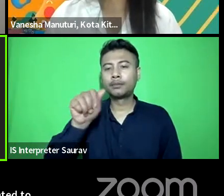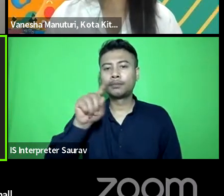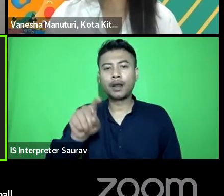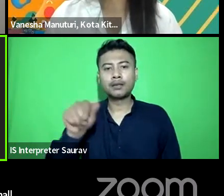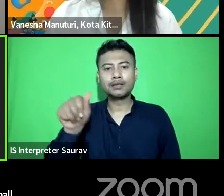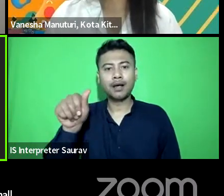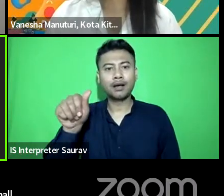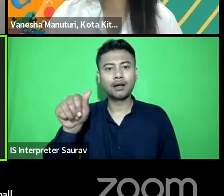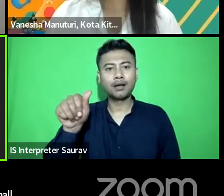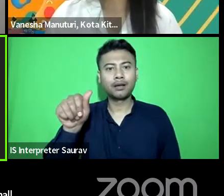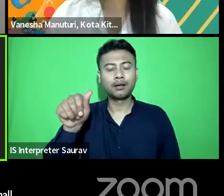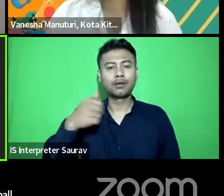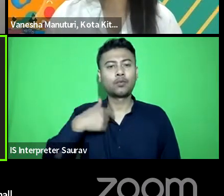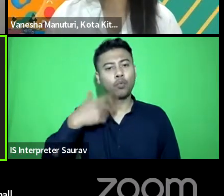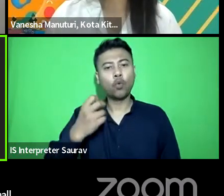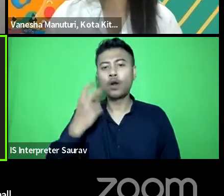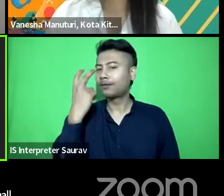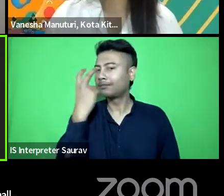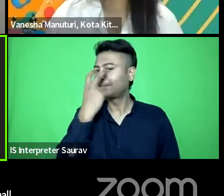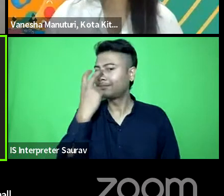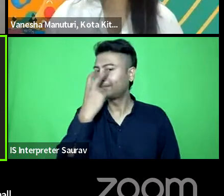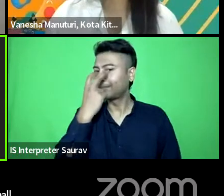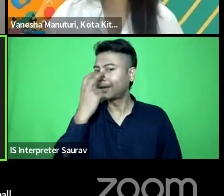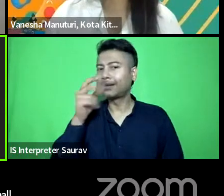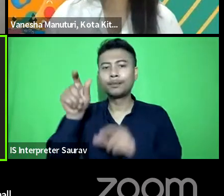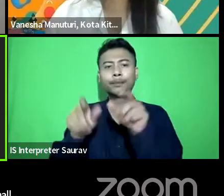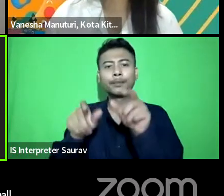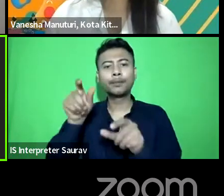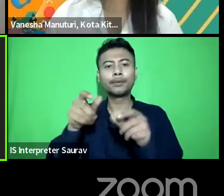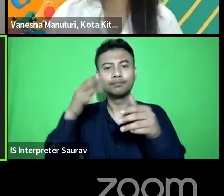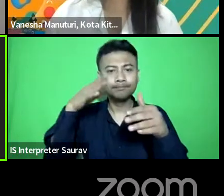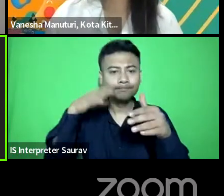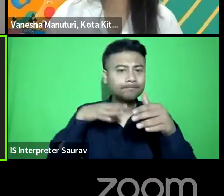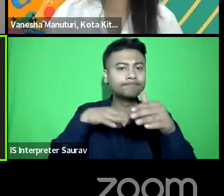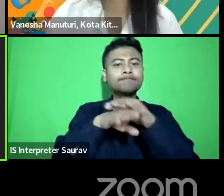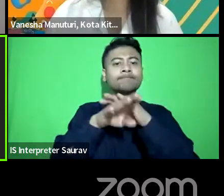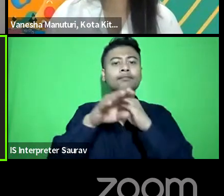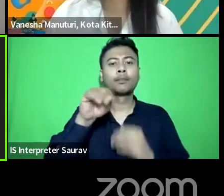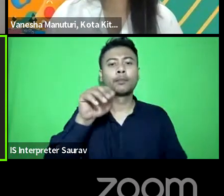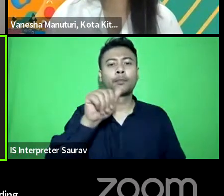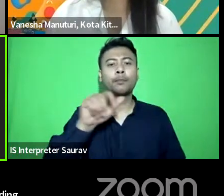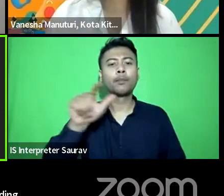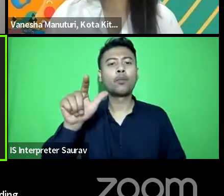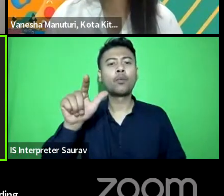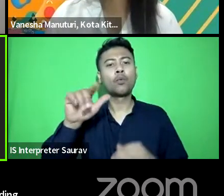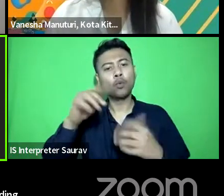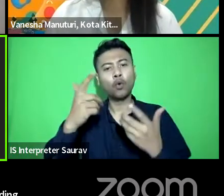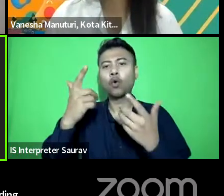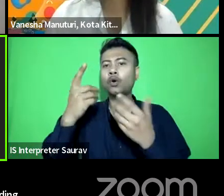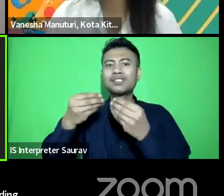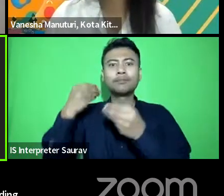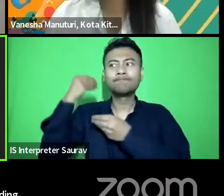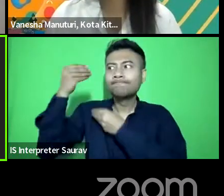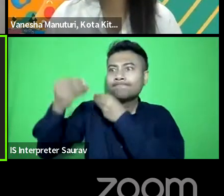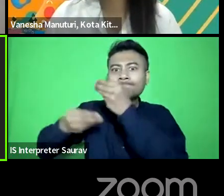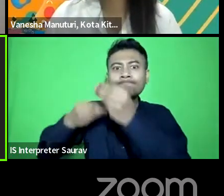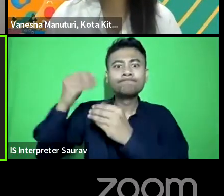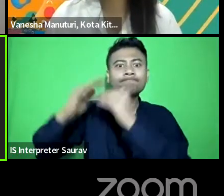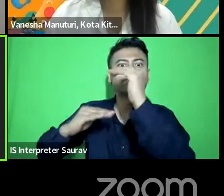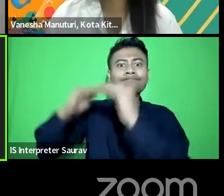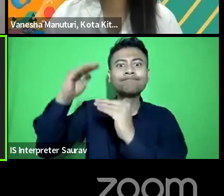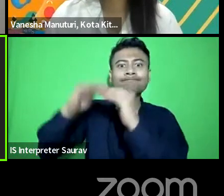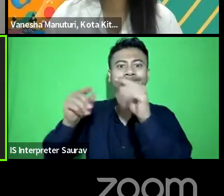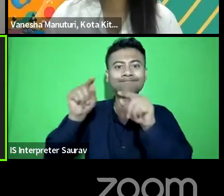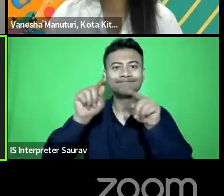this is this store, this is a historical building. But then trying to get something that implemented is unbelievably difficult because you don't have enough people